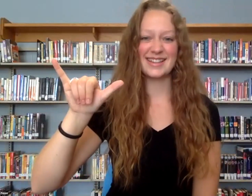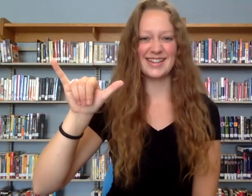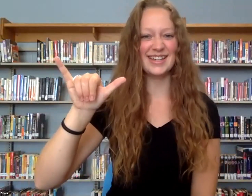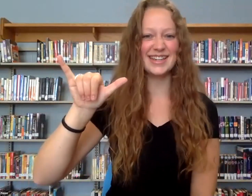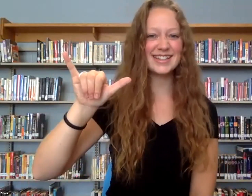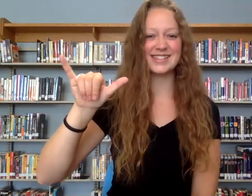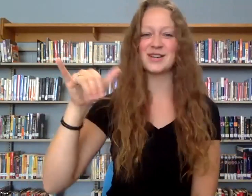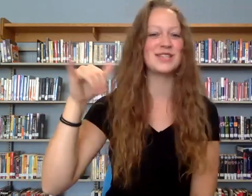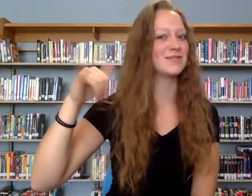the hang loose thing?